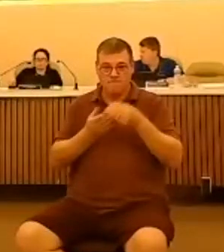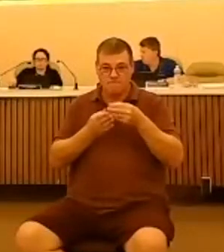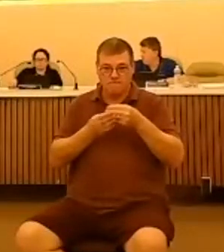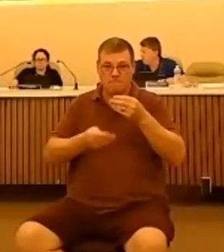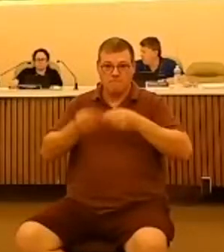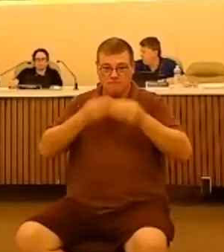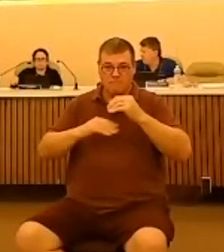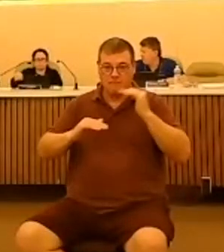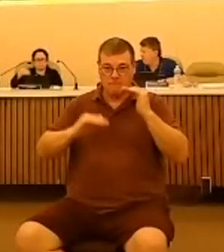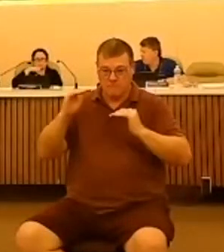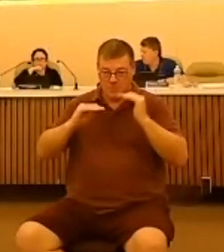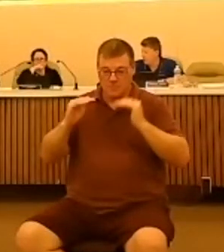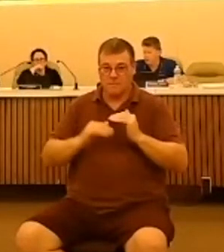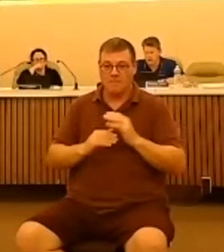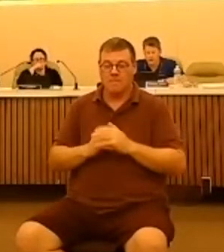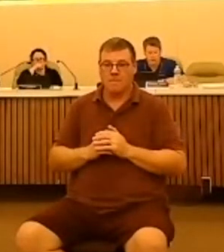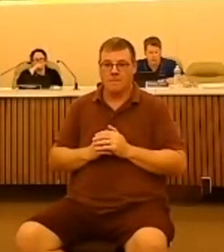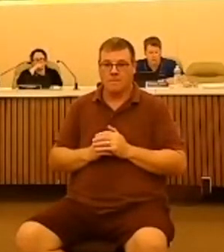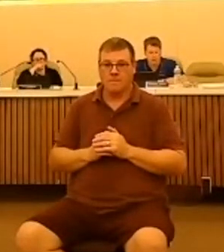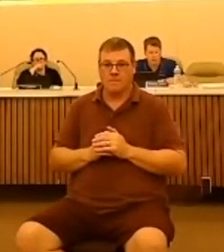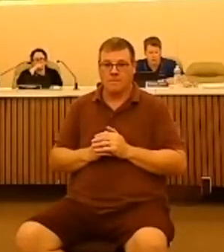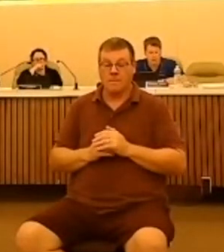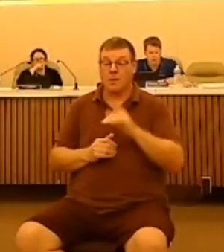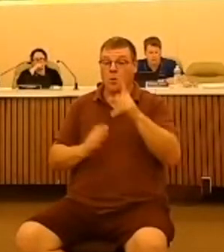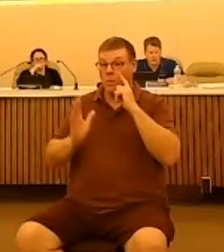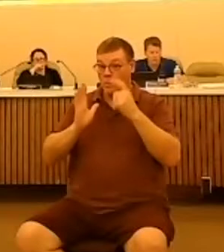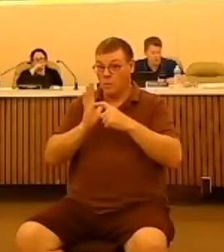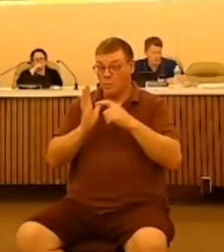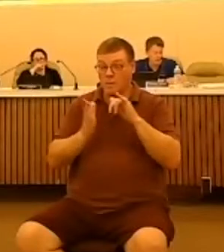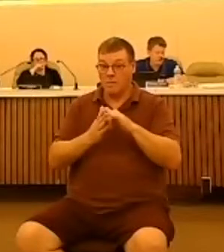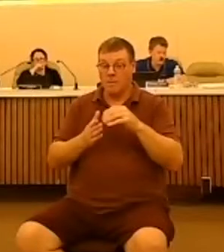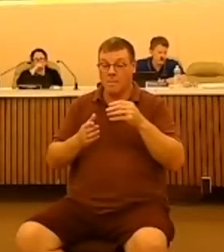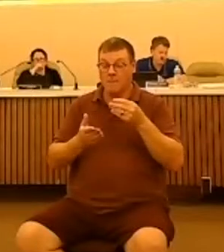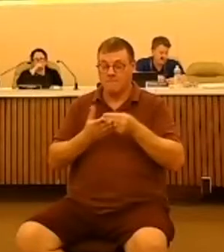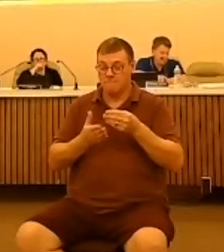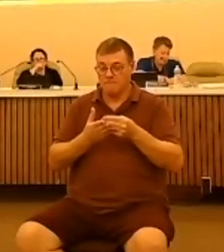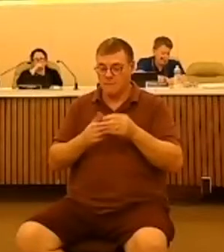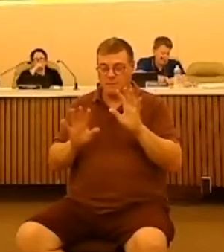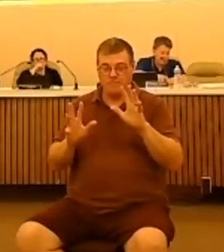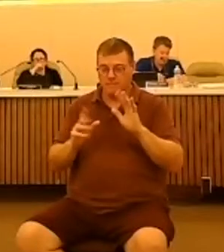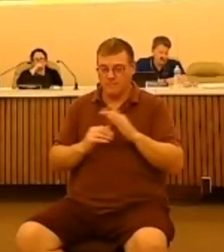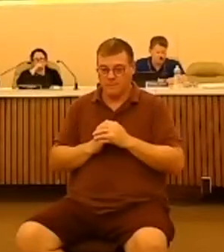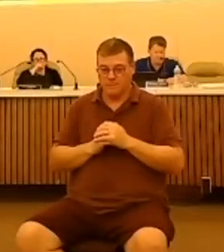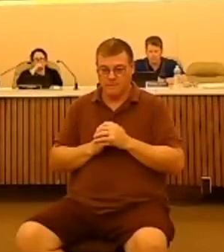range. After everything's in there. As you'll notice, the fund or the